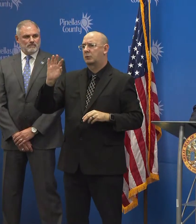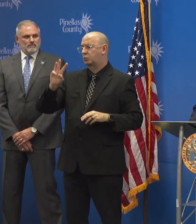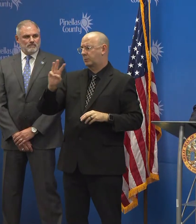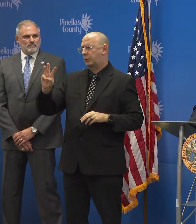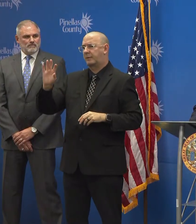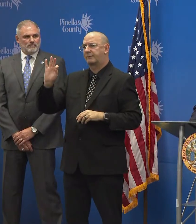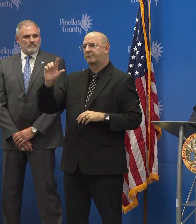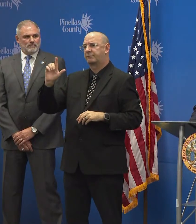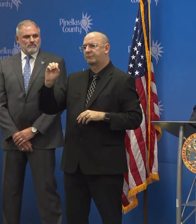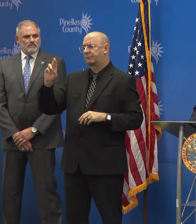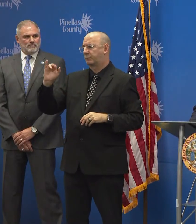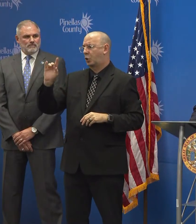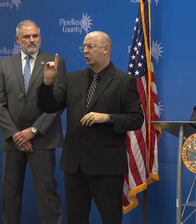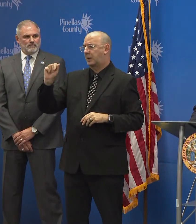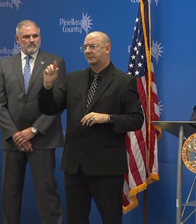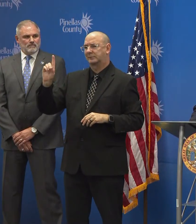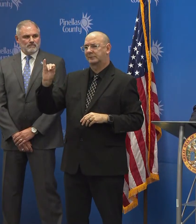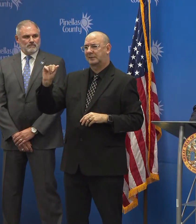floridadisaster.org/shelters.